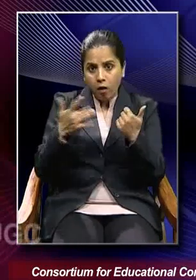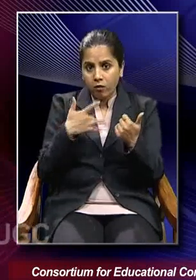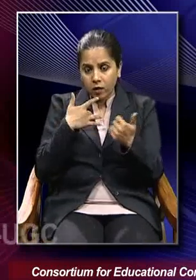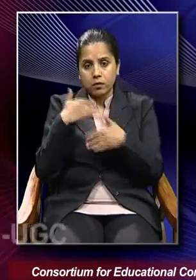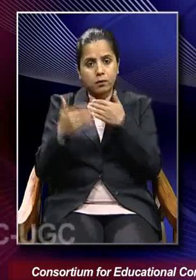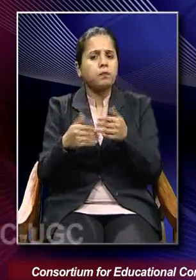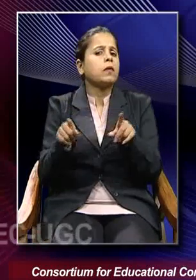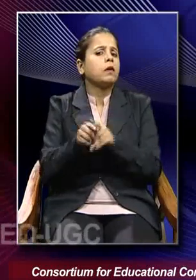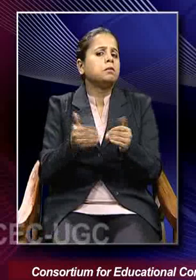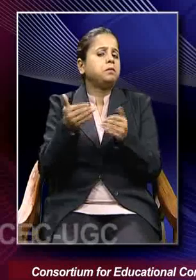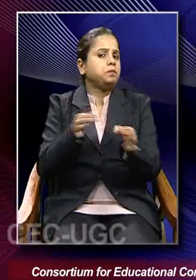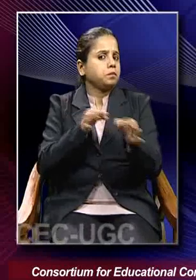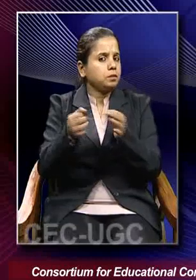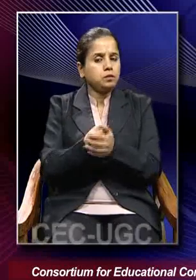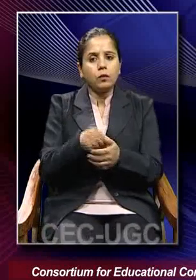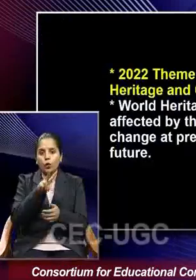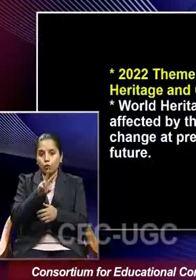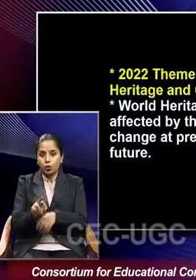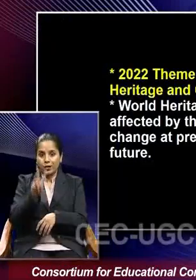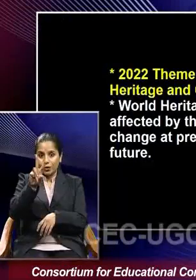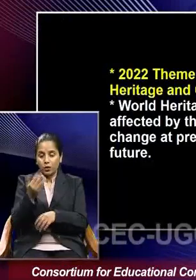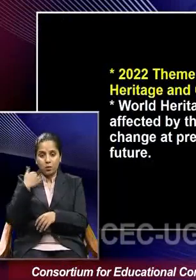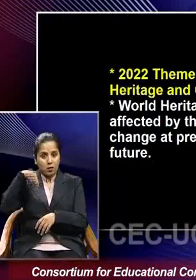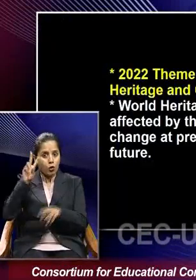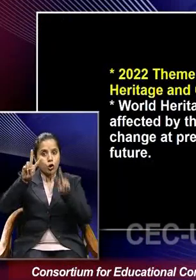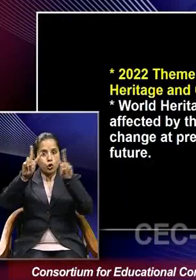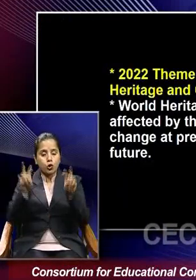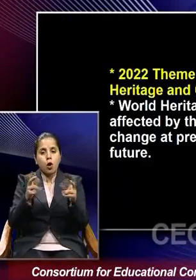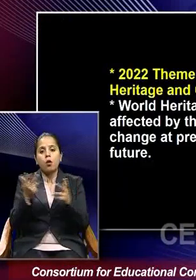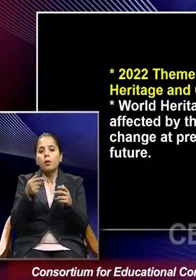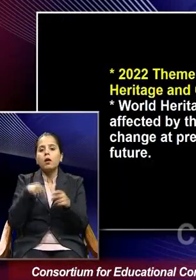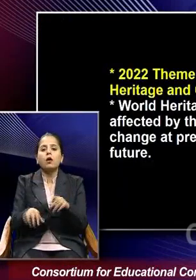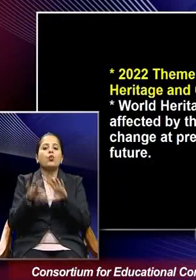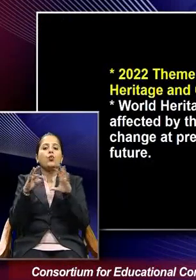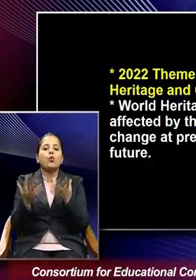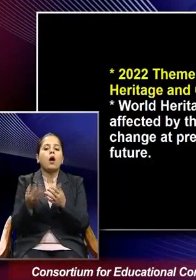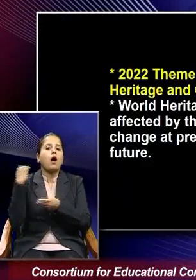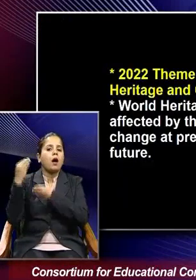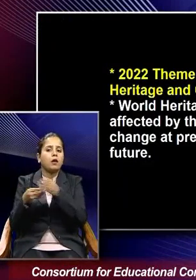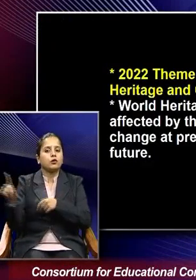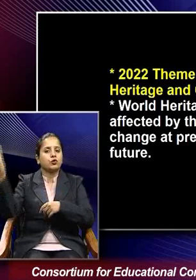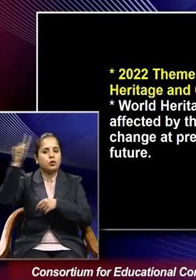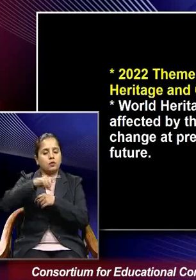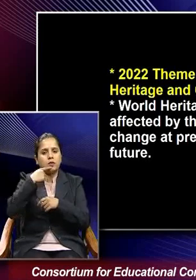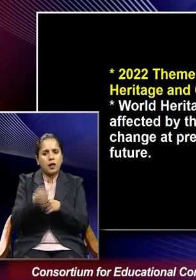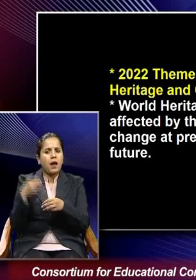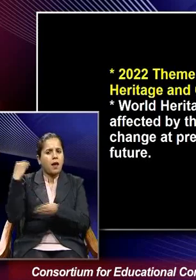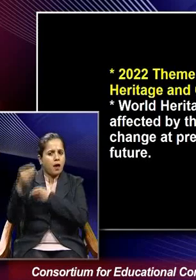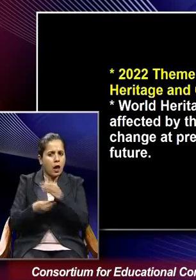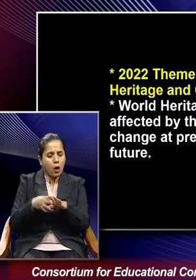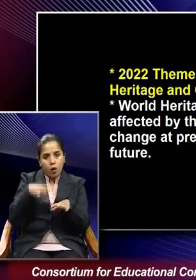Moving further, for the year 2020, the theme of World Heritage Day is Heritage and